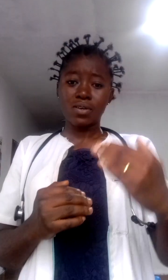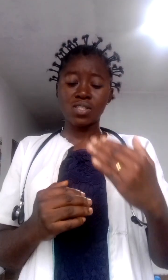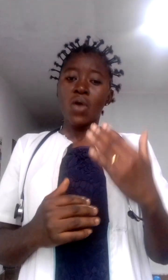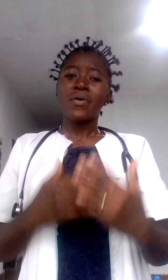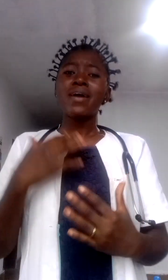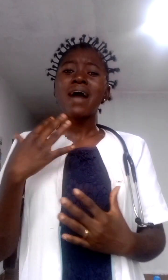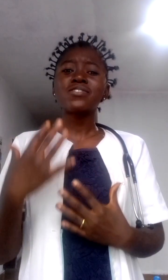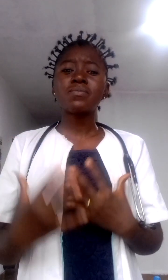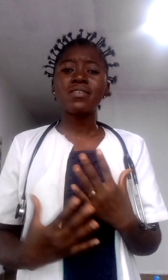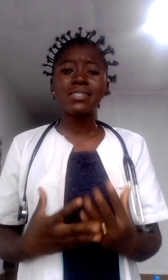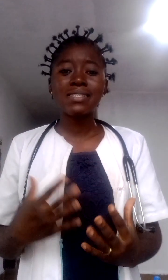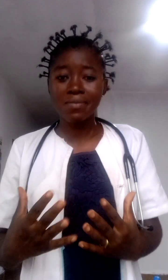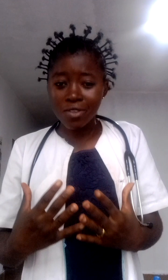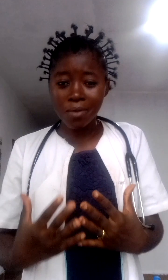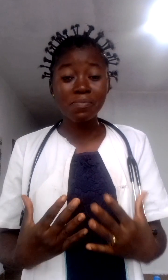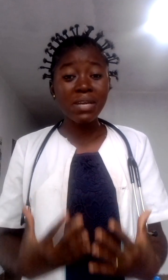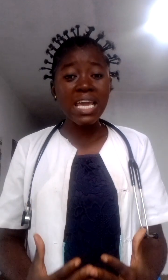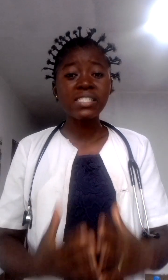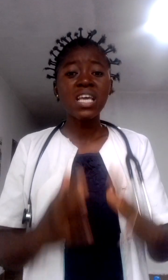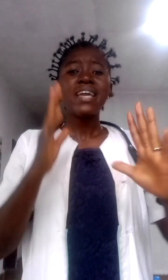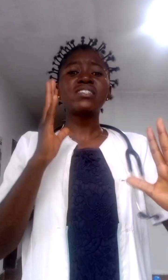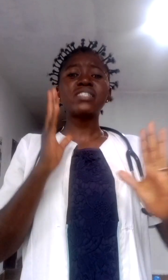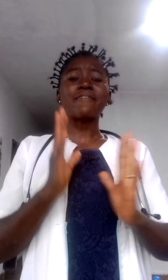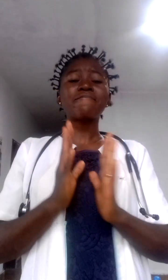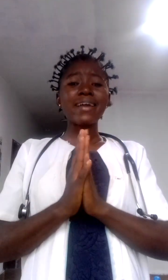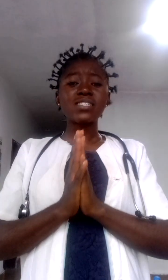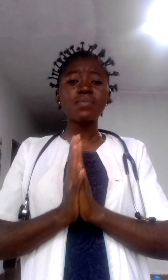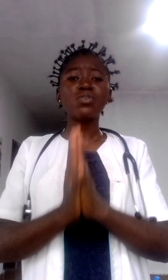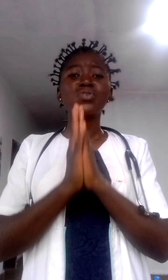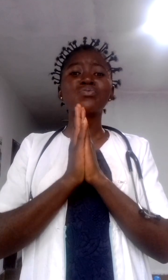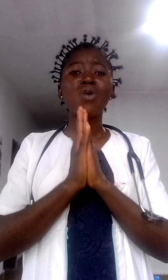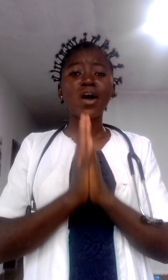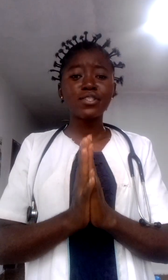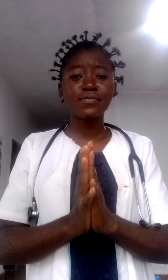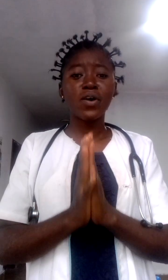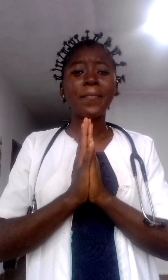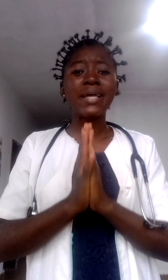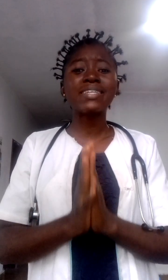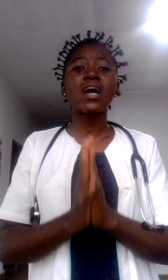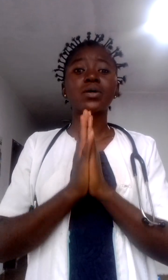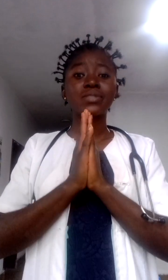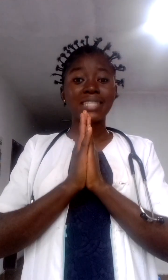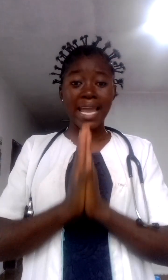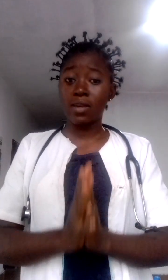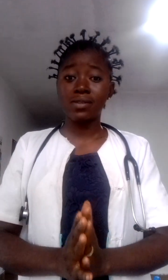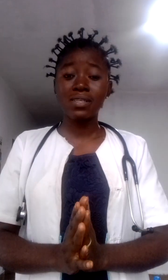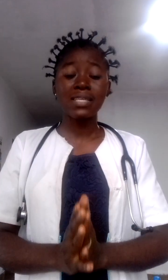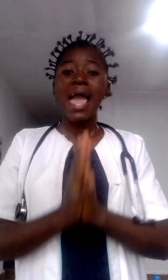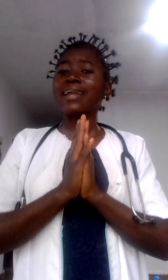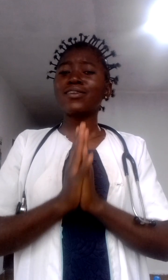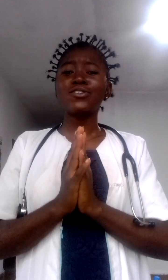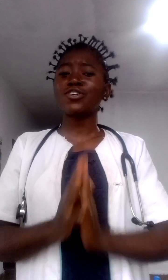us. When you have some of these symptoms, please, it is advisable you rush for medical diagnosis and not just